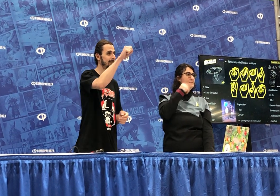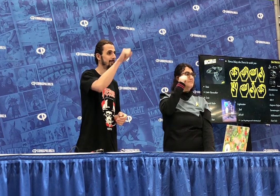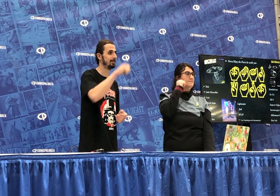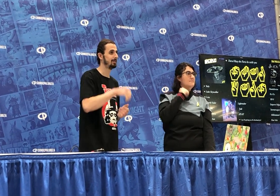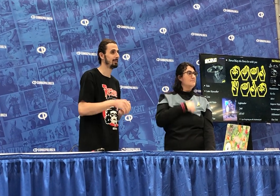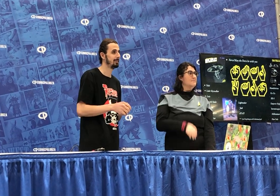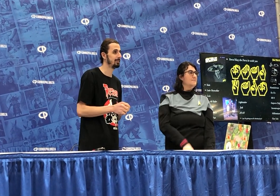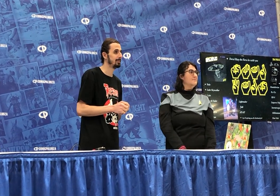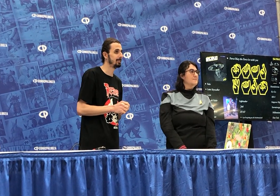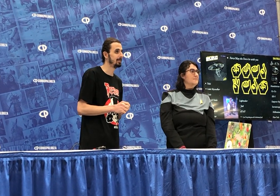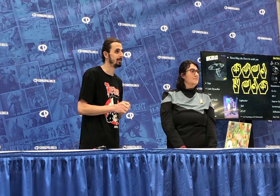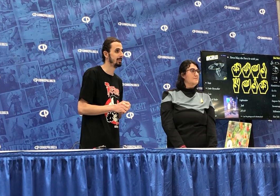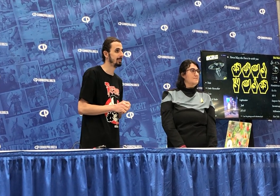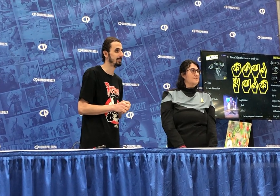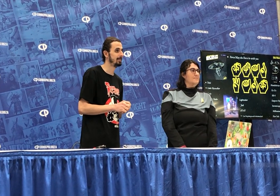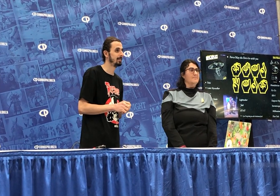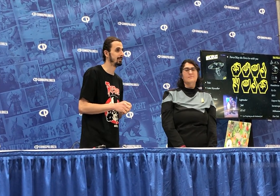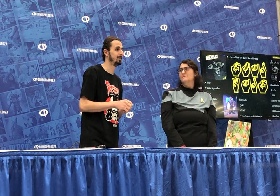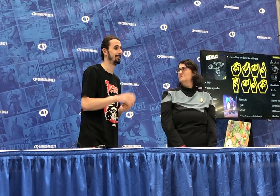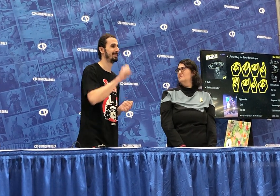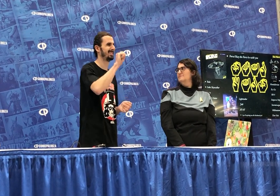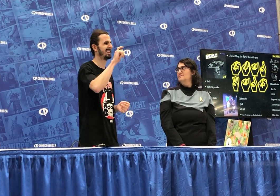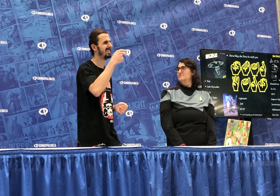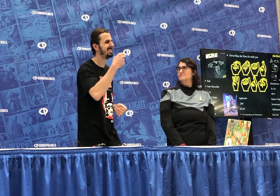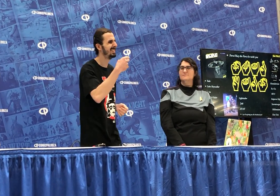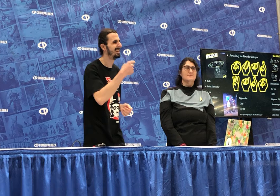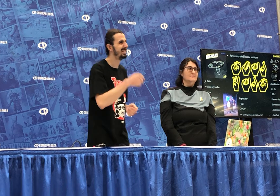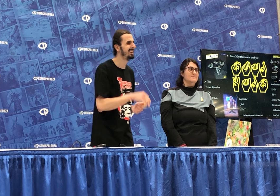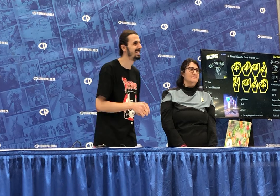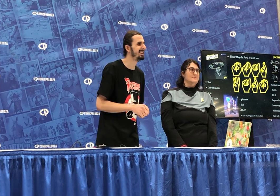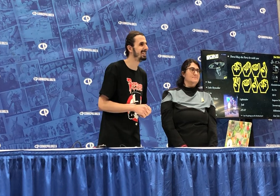For Jedi, what about Sith? What about Sith?